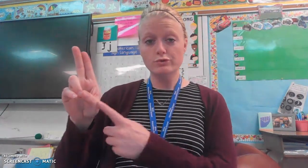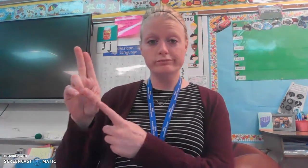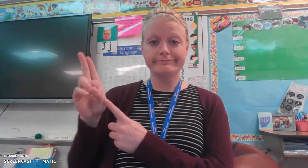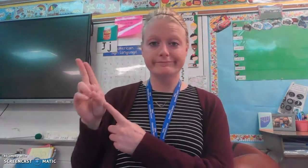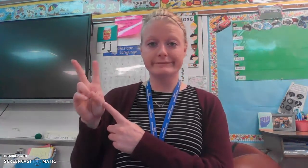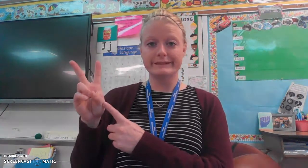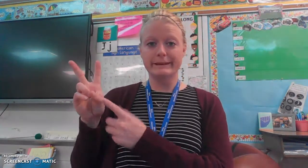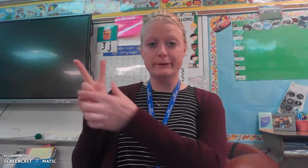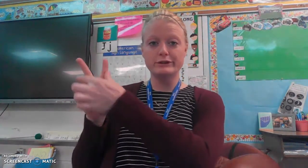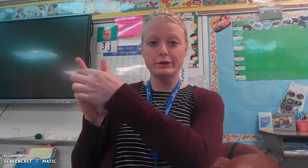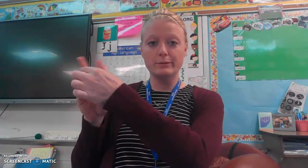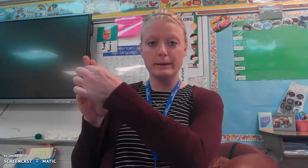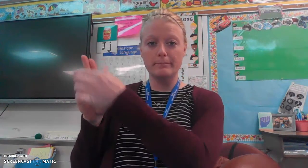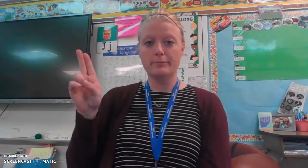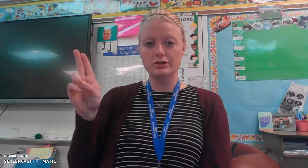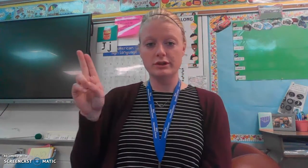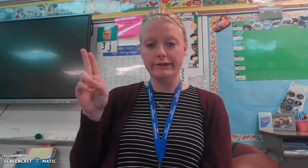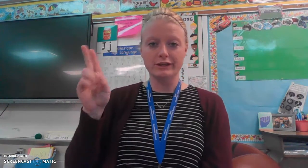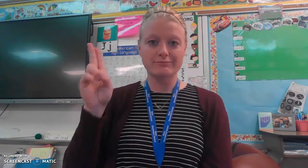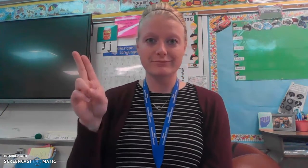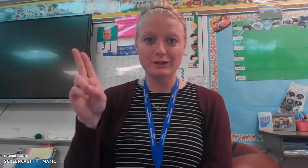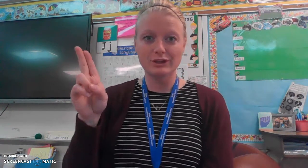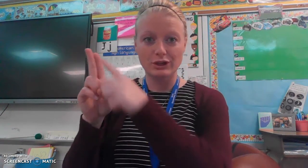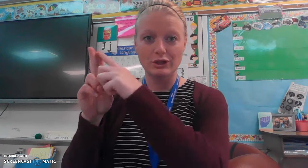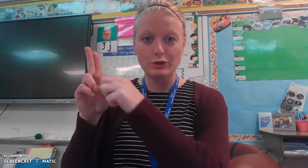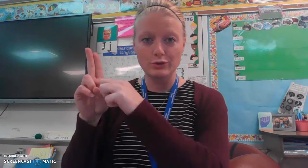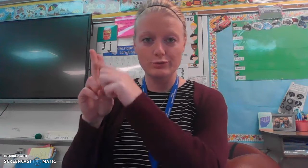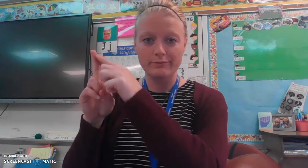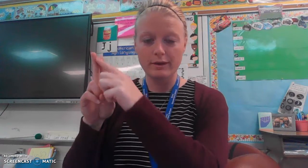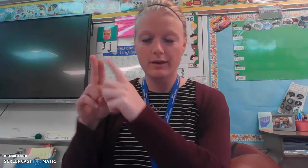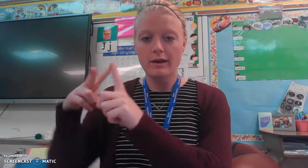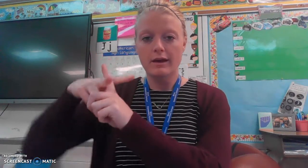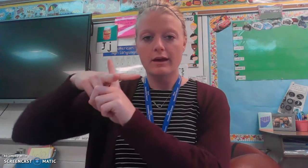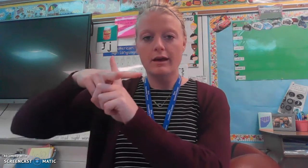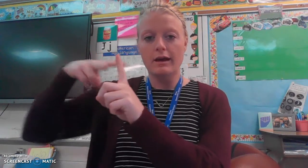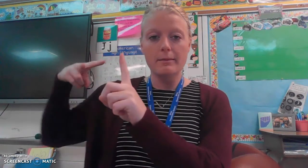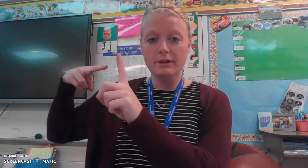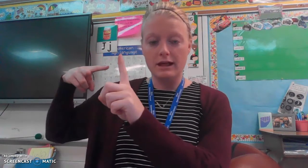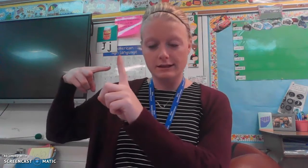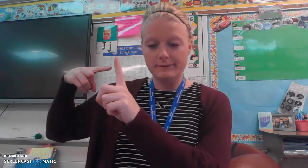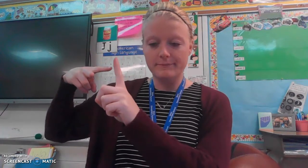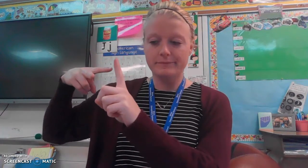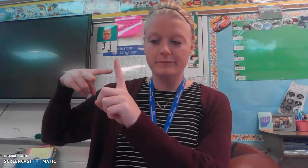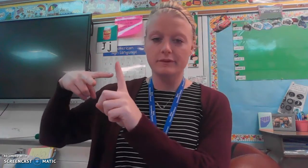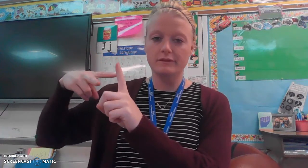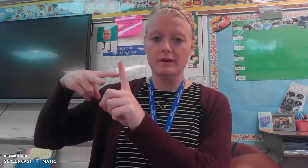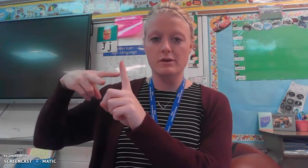U, it's the number 2, but push together. U, unplug.